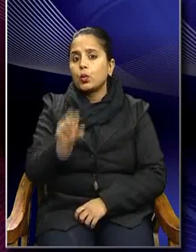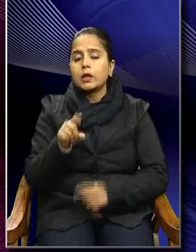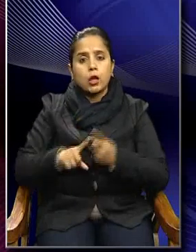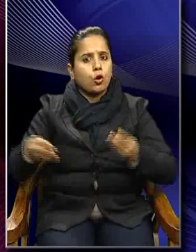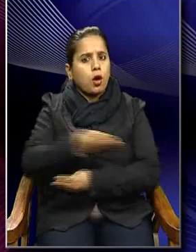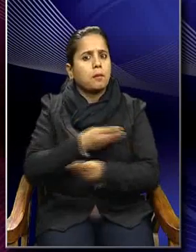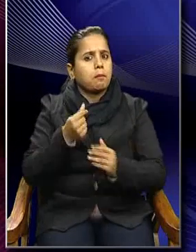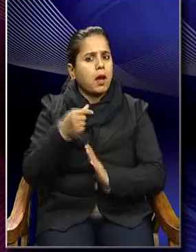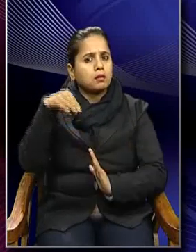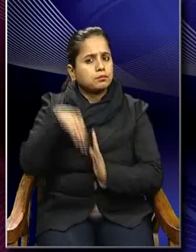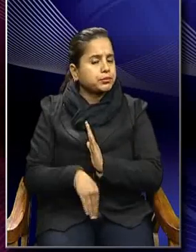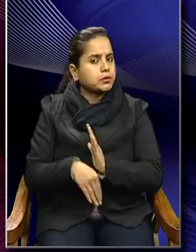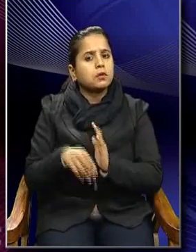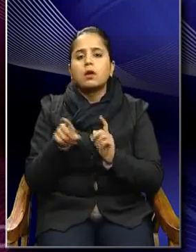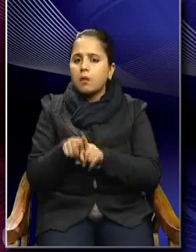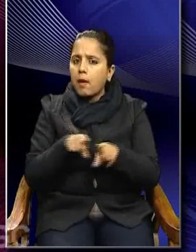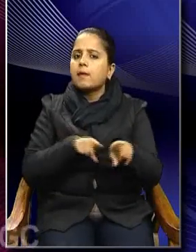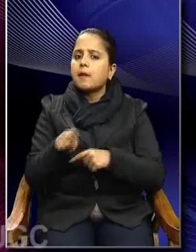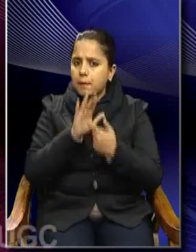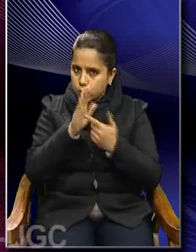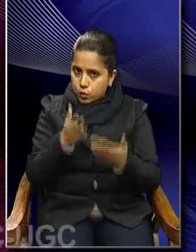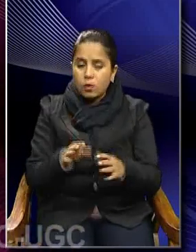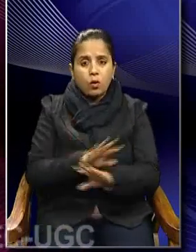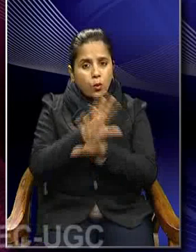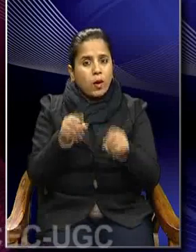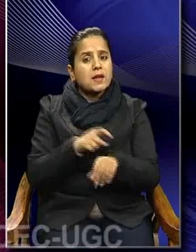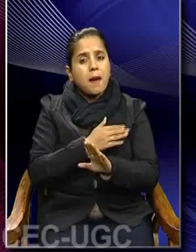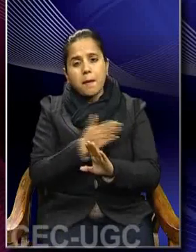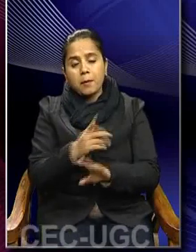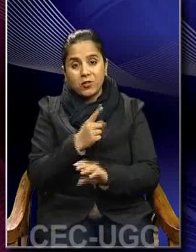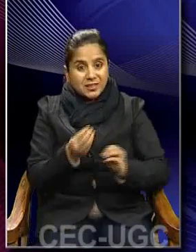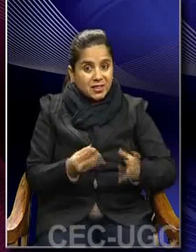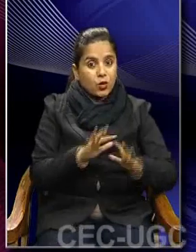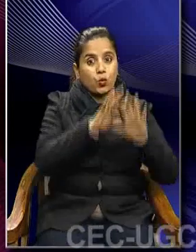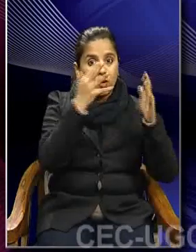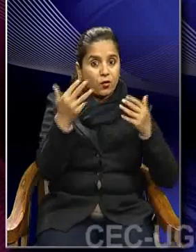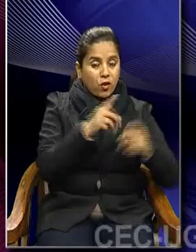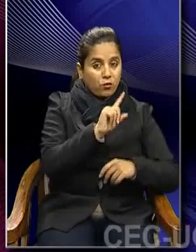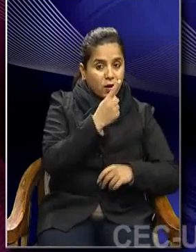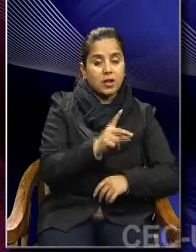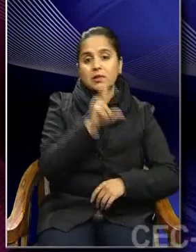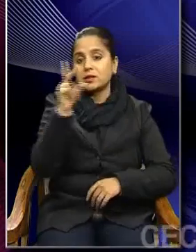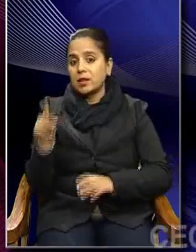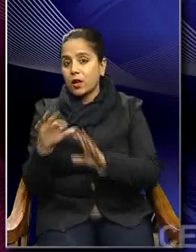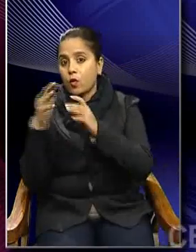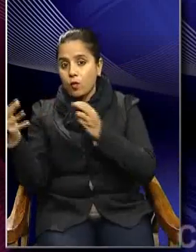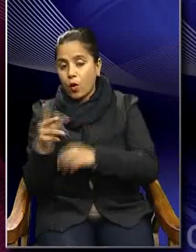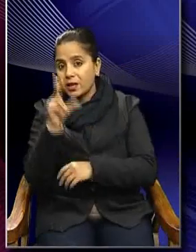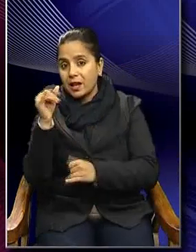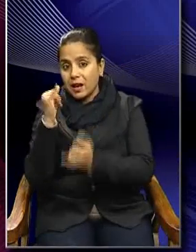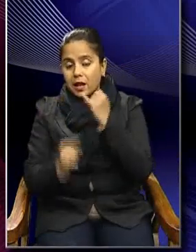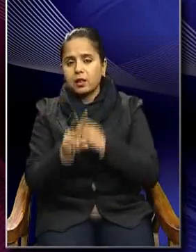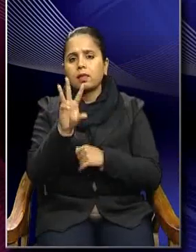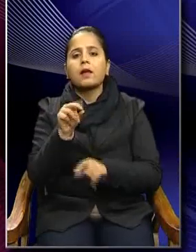is just an example of that. So he sees the entire period from the start of the First World War to the end of the Second World War as the 30 Years'